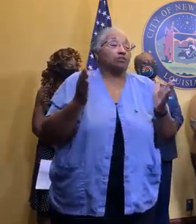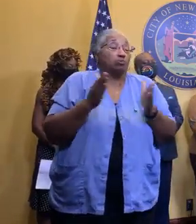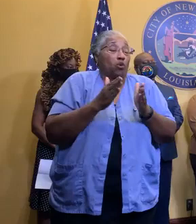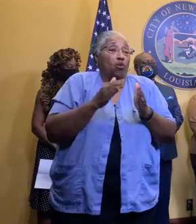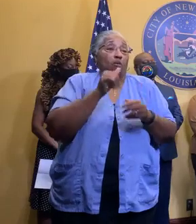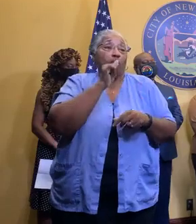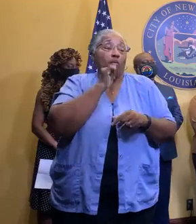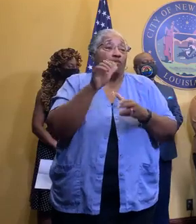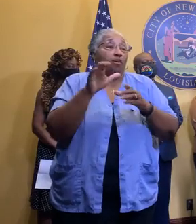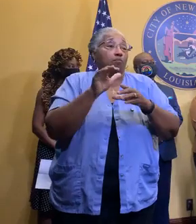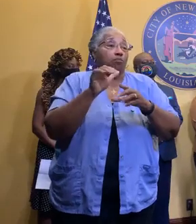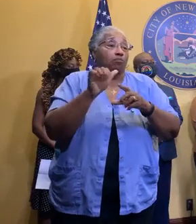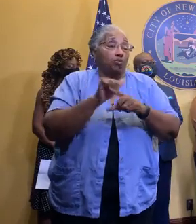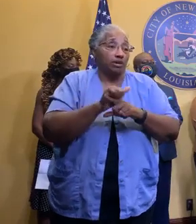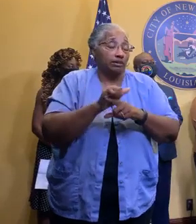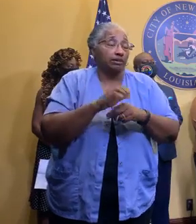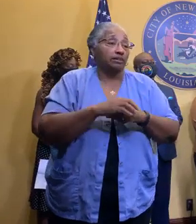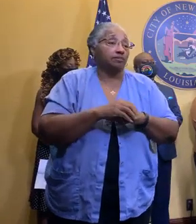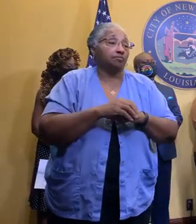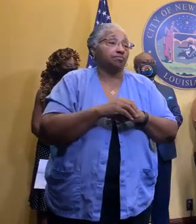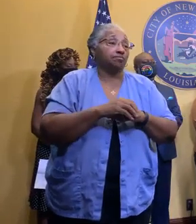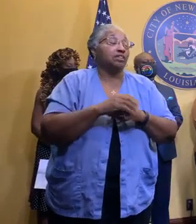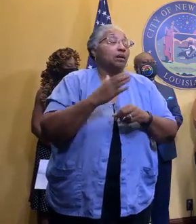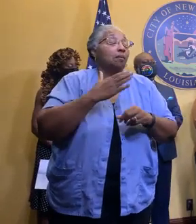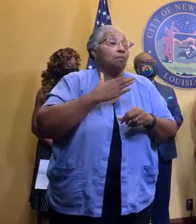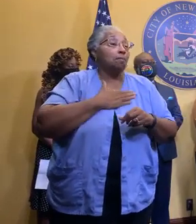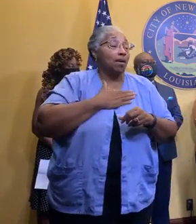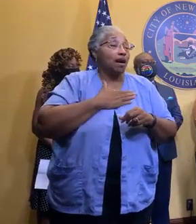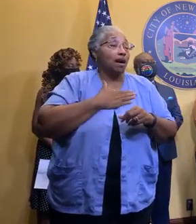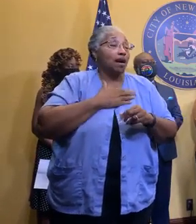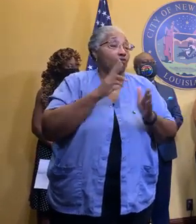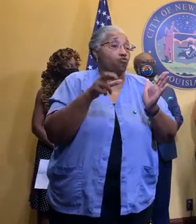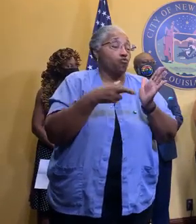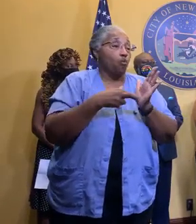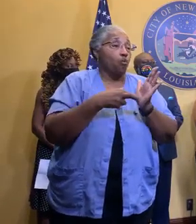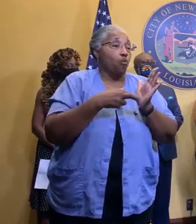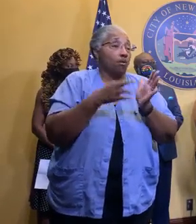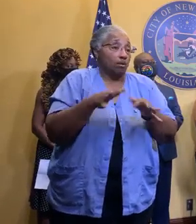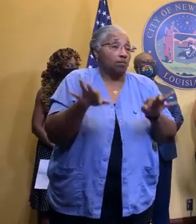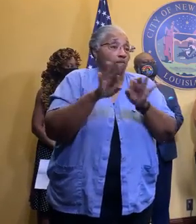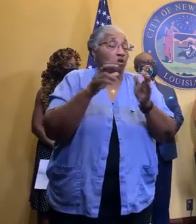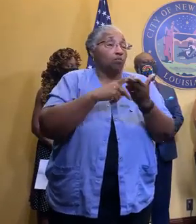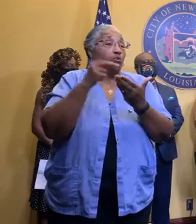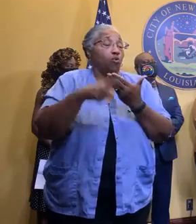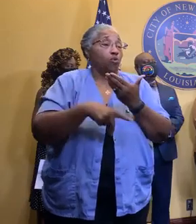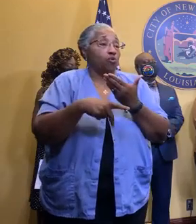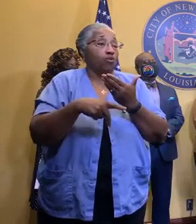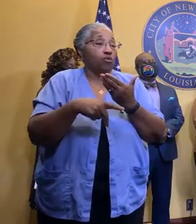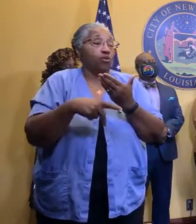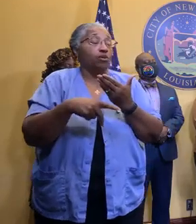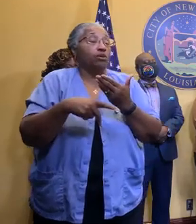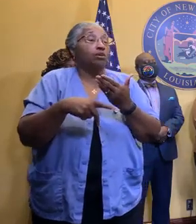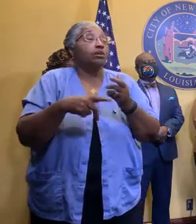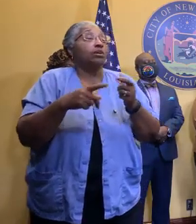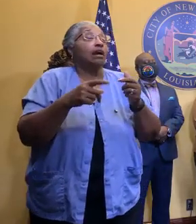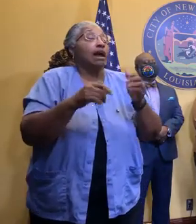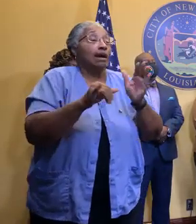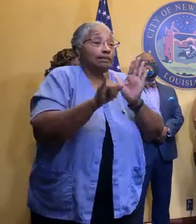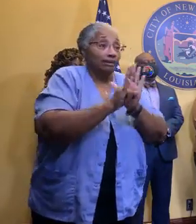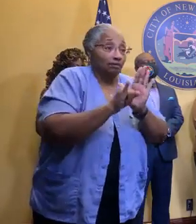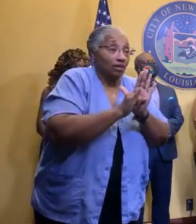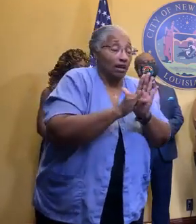practice. My role in this important program is to provide, to identify and